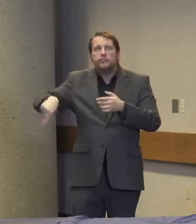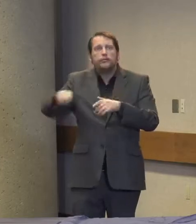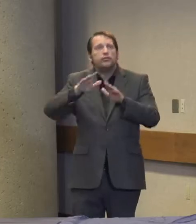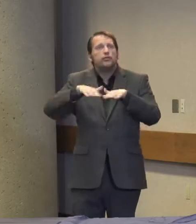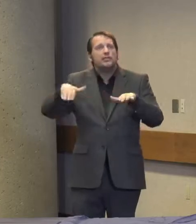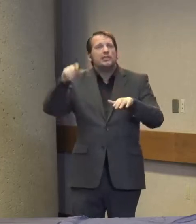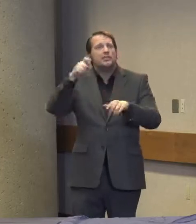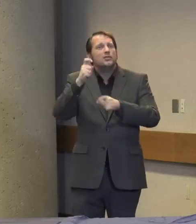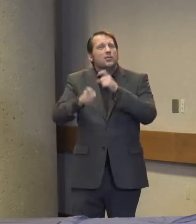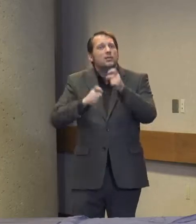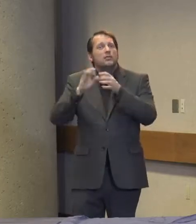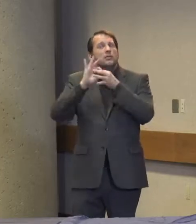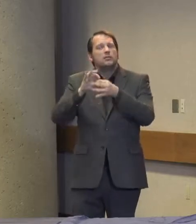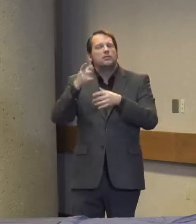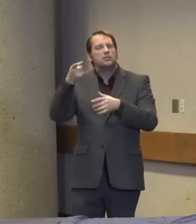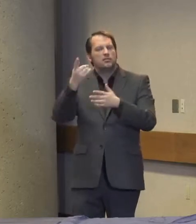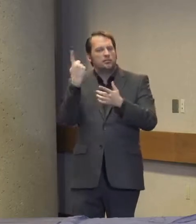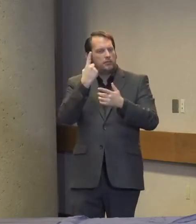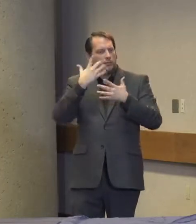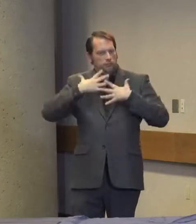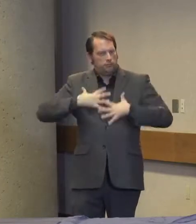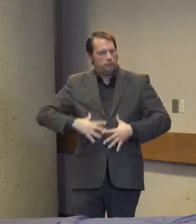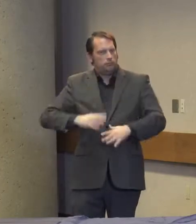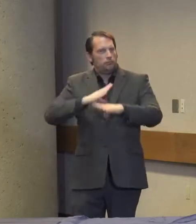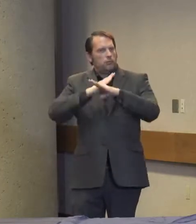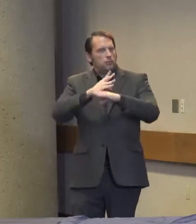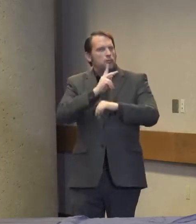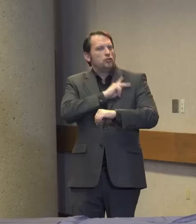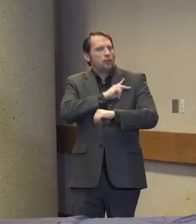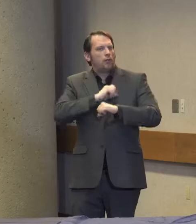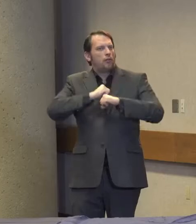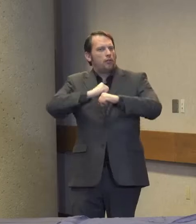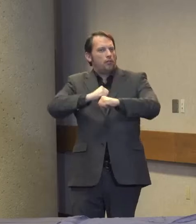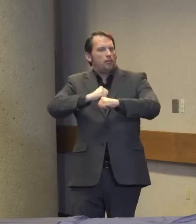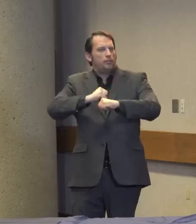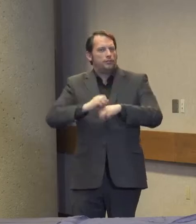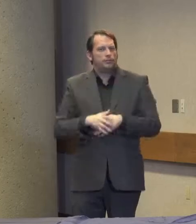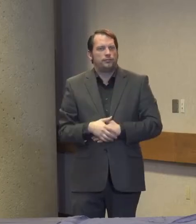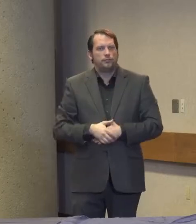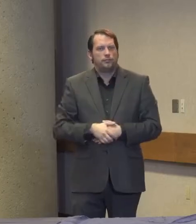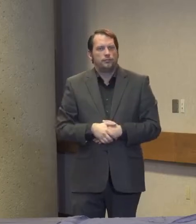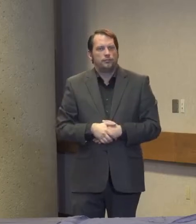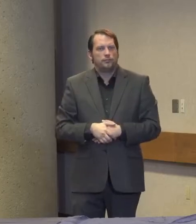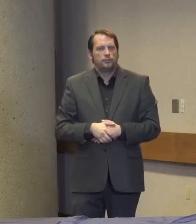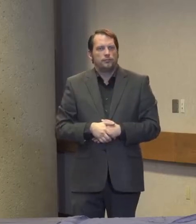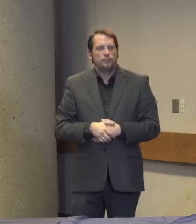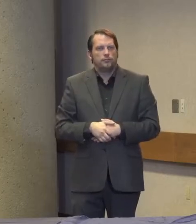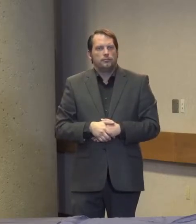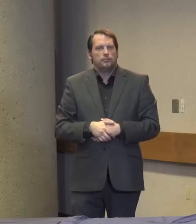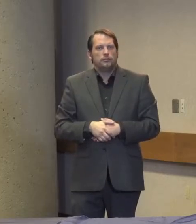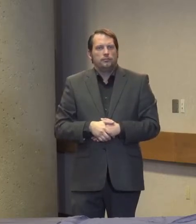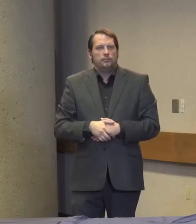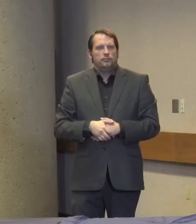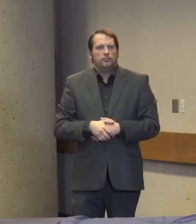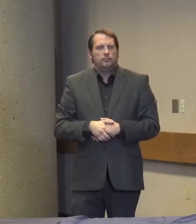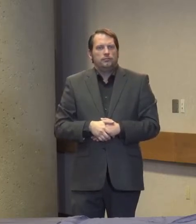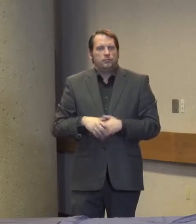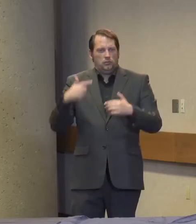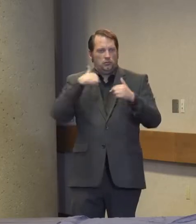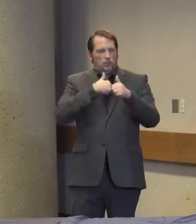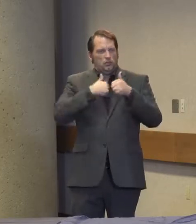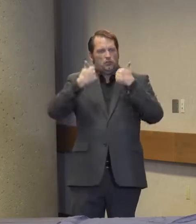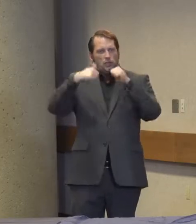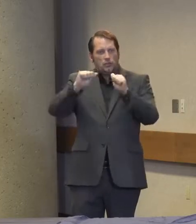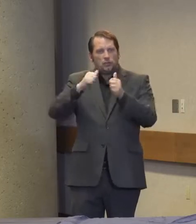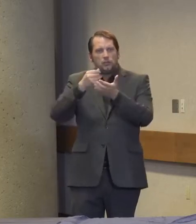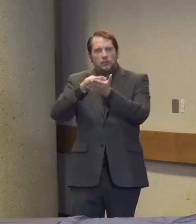You can certainly make those donations. We are also looking to buy from our closed non-essential businesses. And so we're working through all